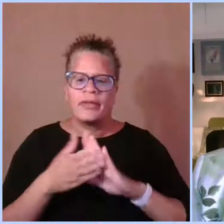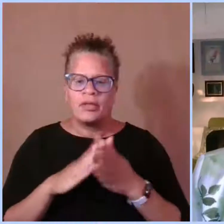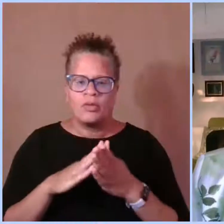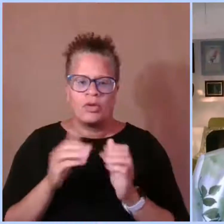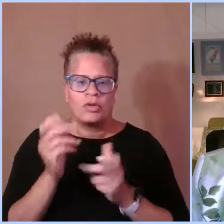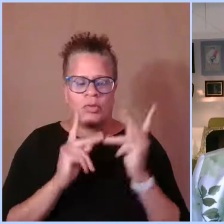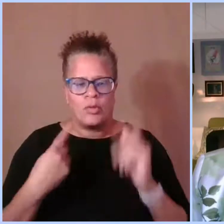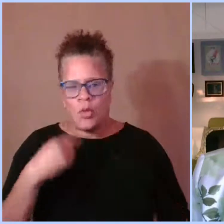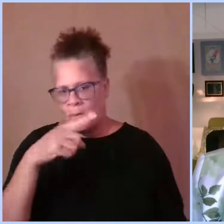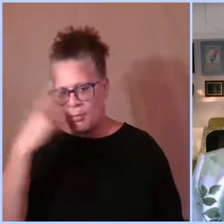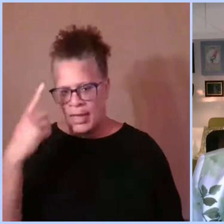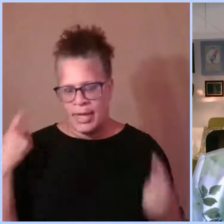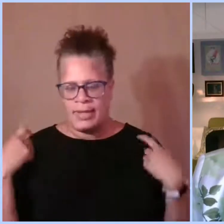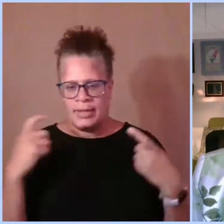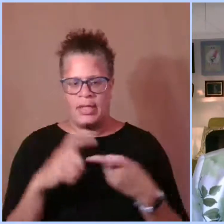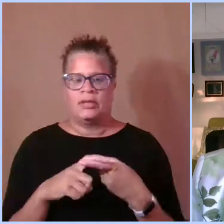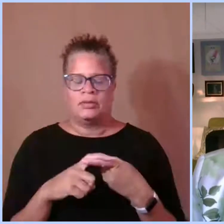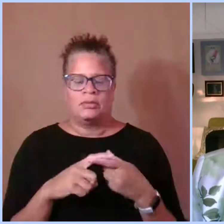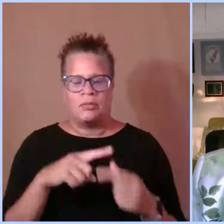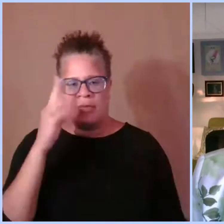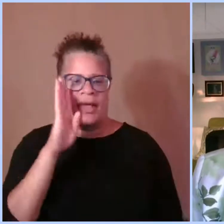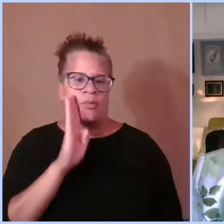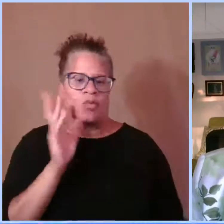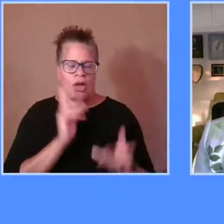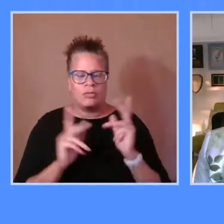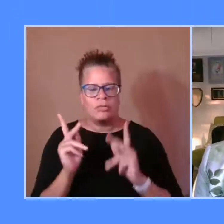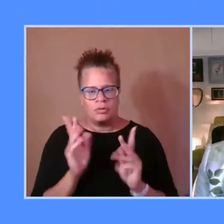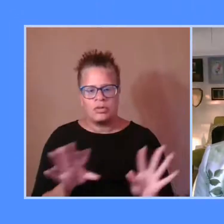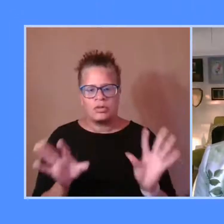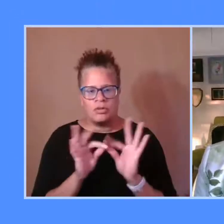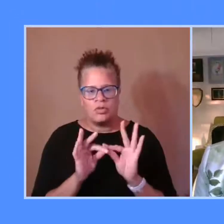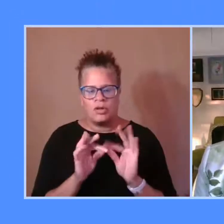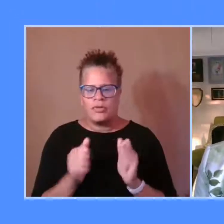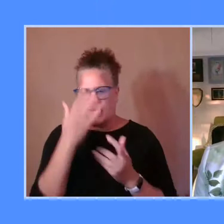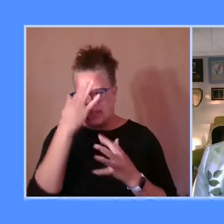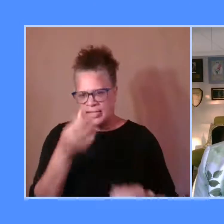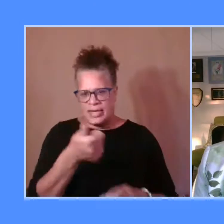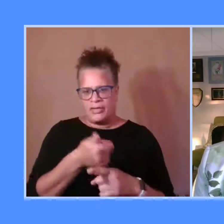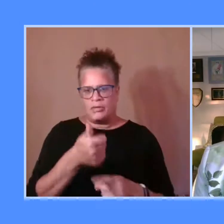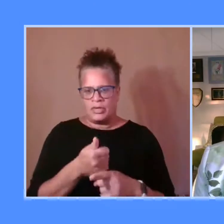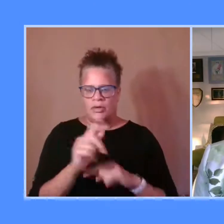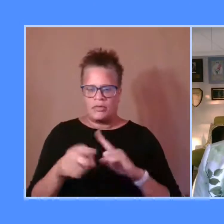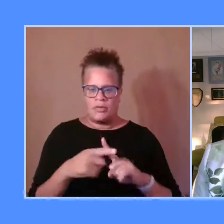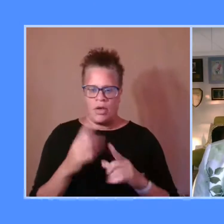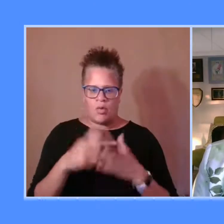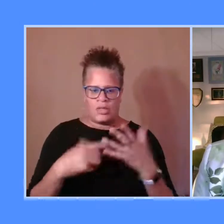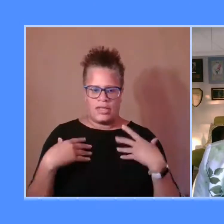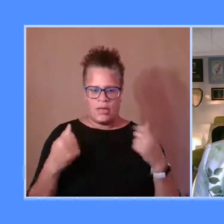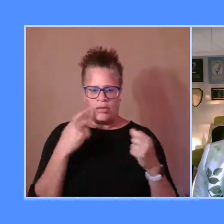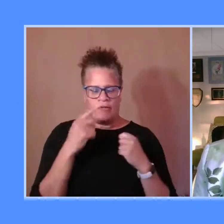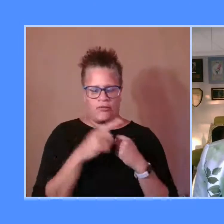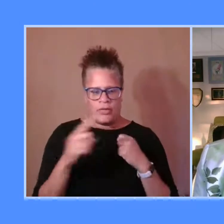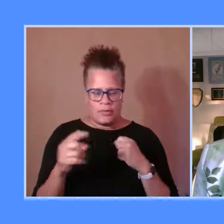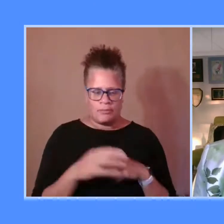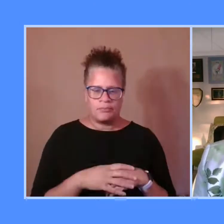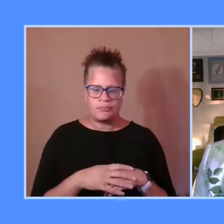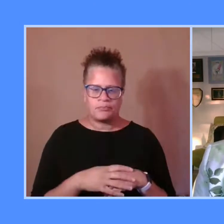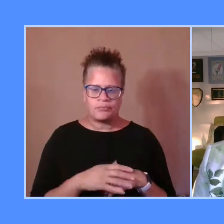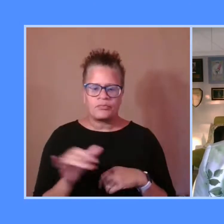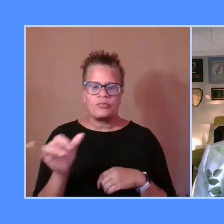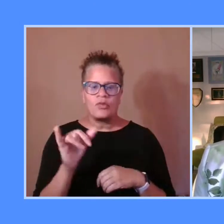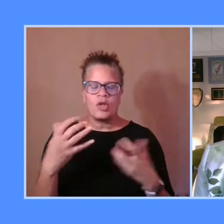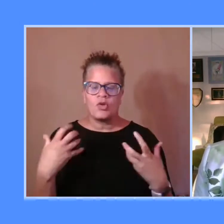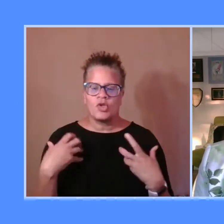color, so that they are able to make informed healthcare decisions. We also can't talk about